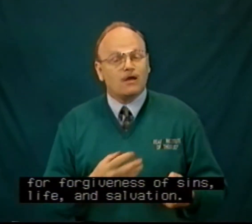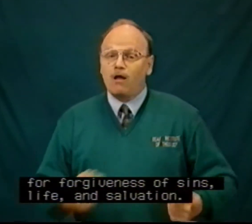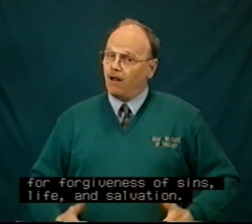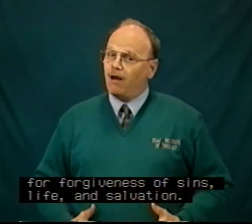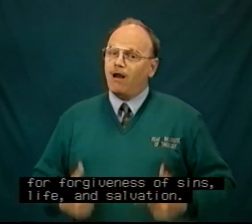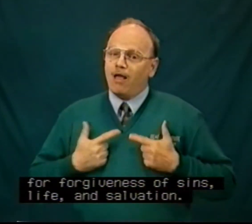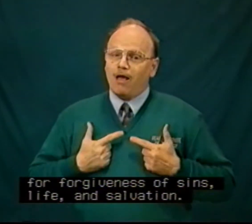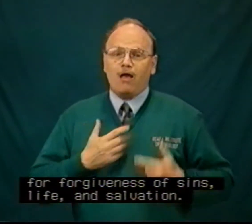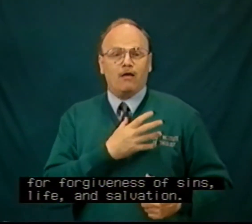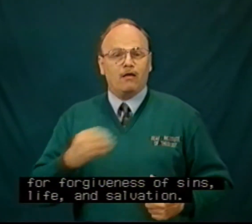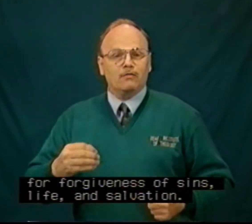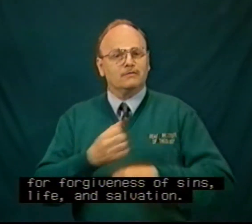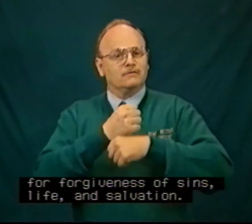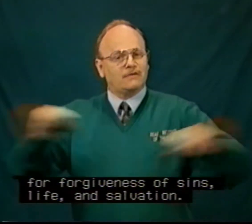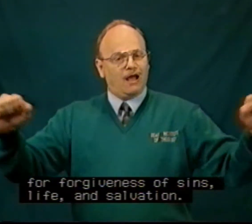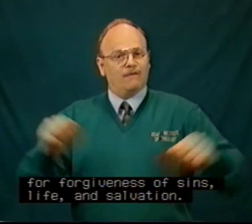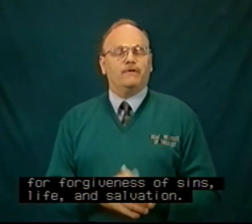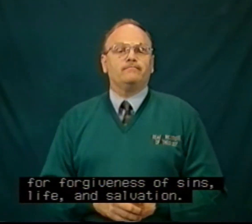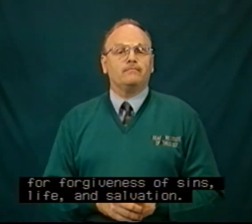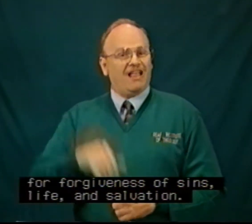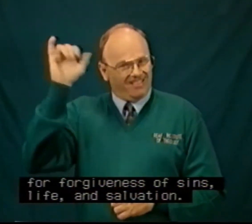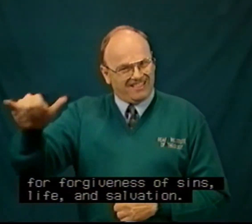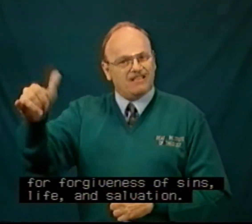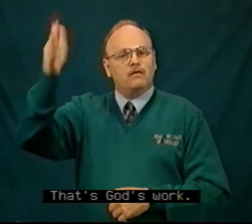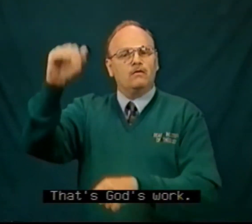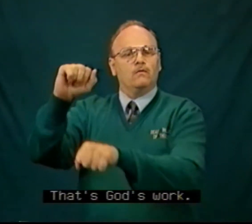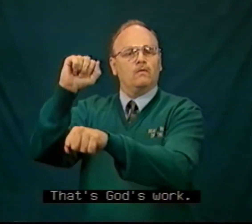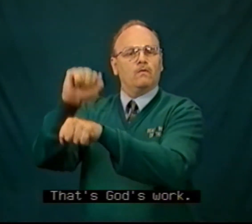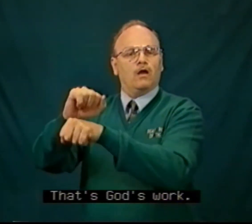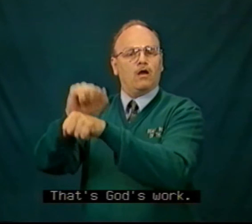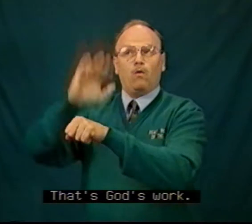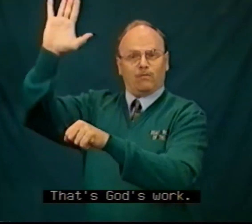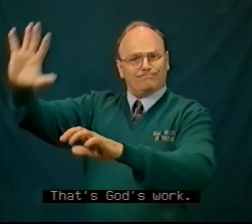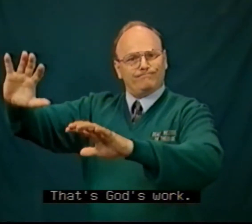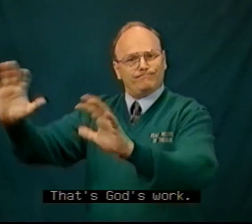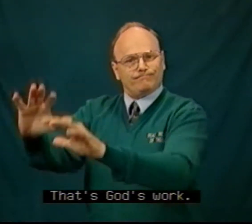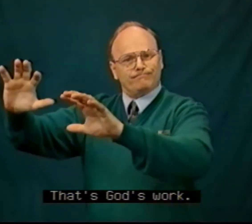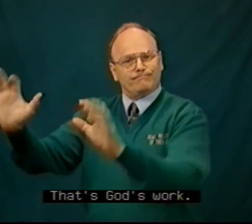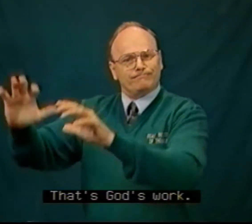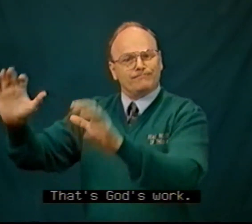For forgiveness of sins, life, and salvation. That's God's work.